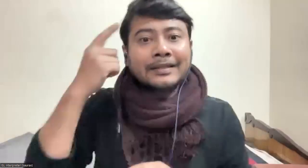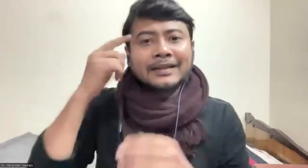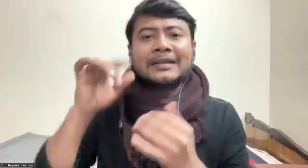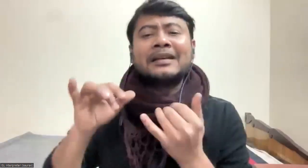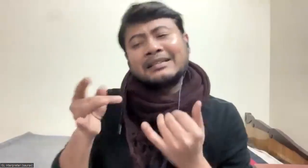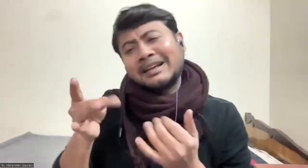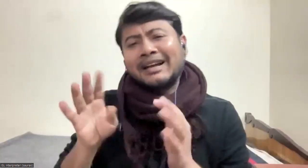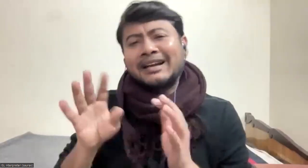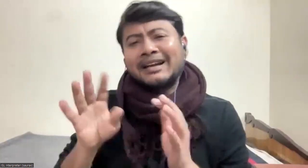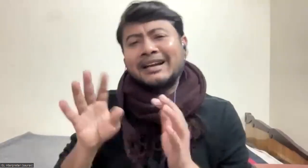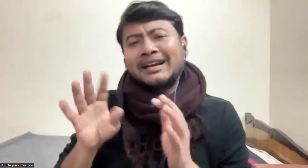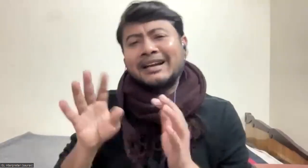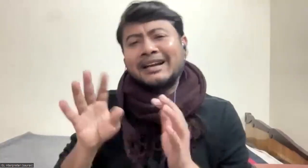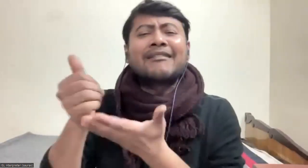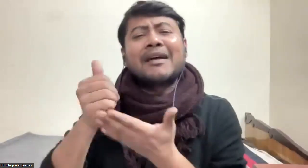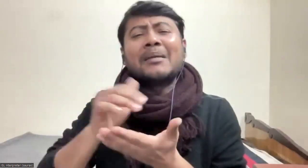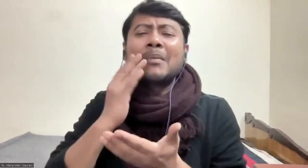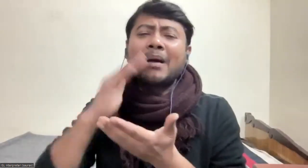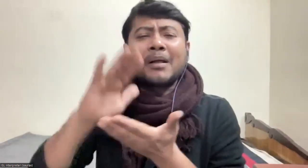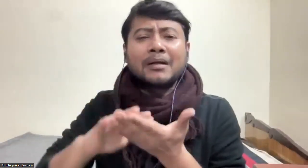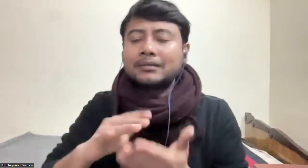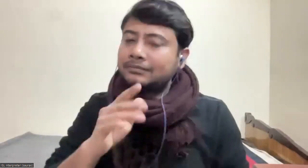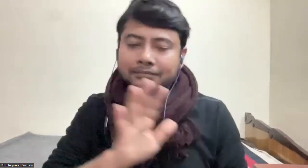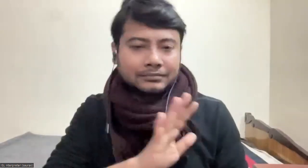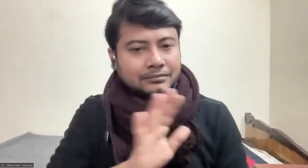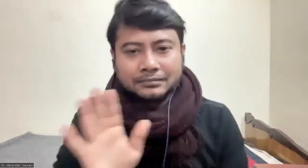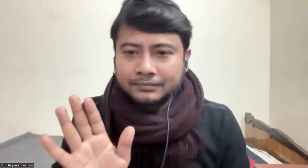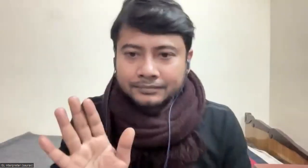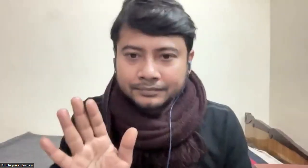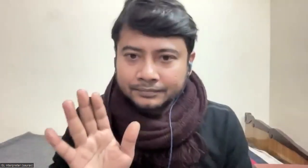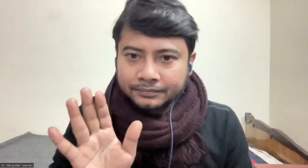7. Is it clear? Can I move on?